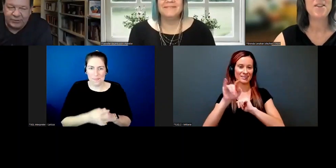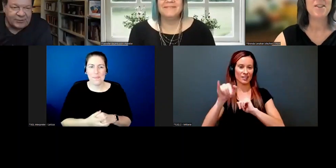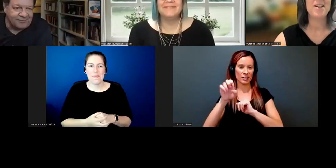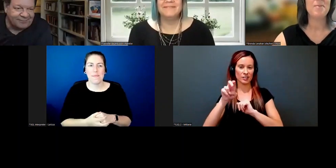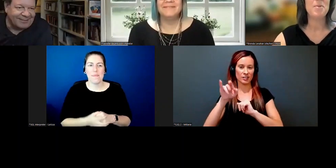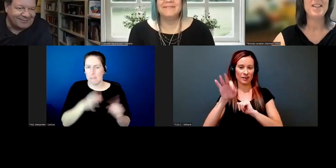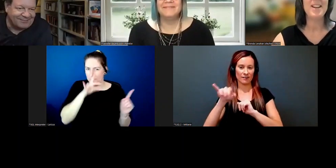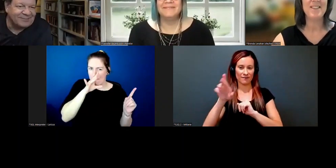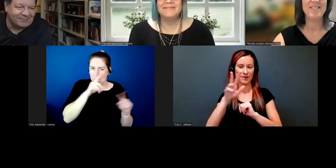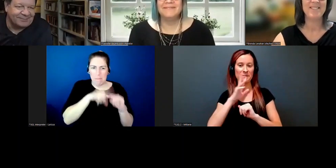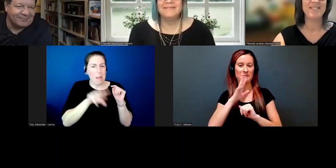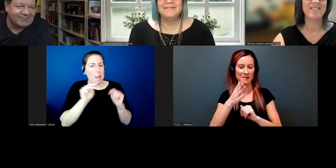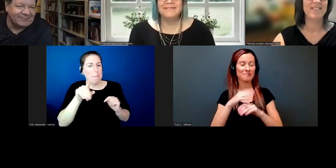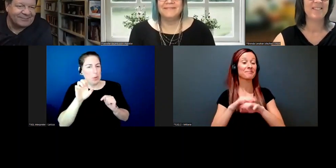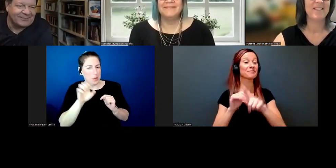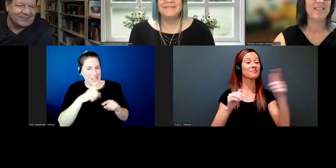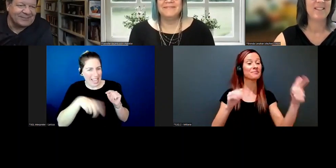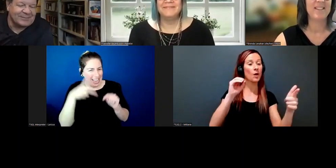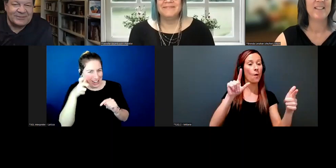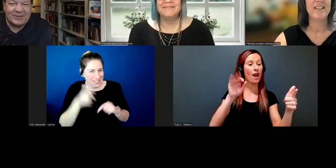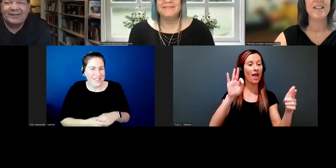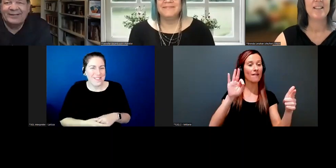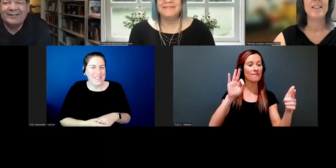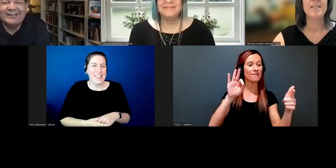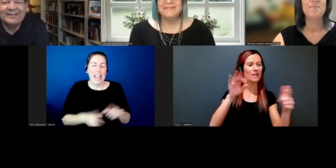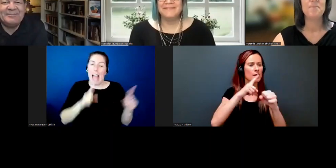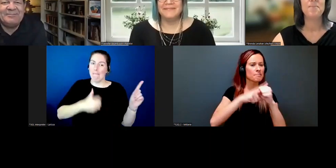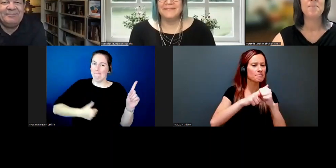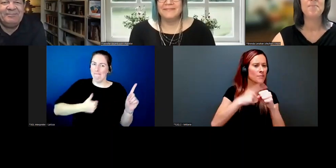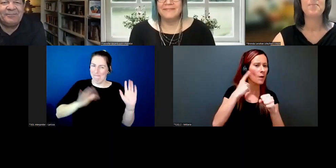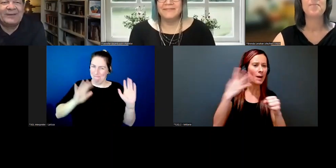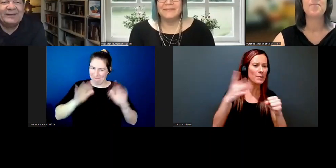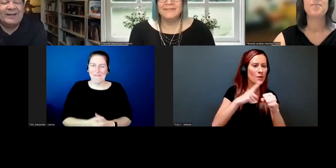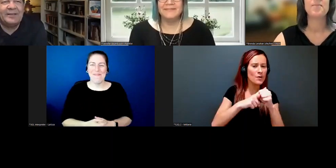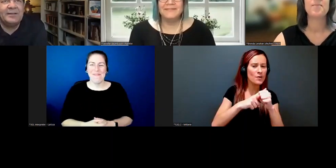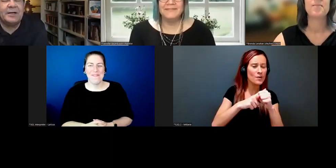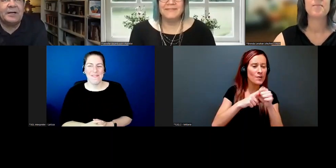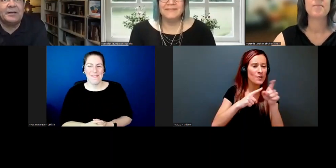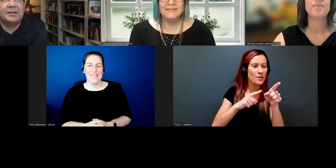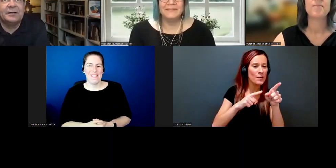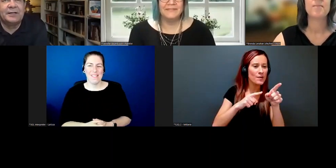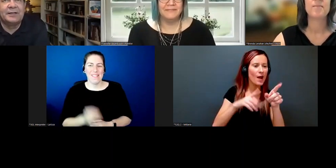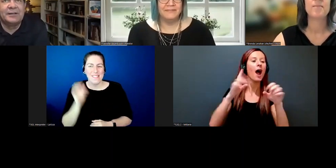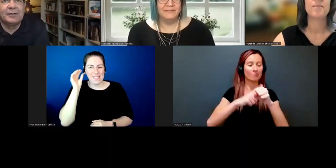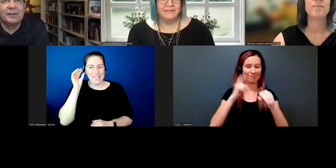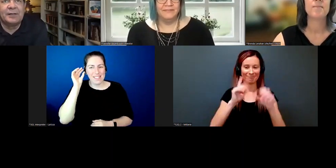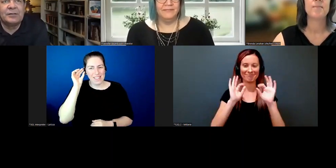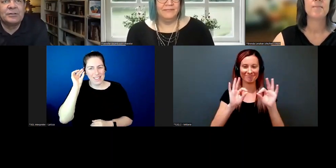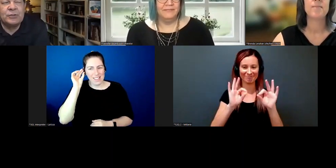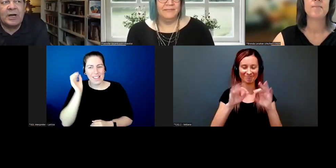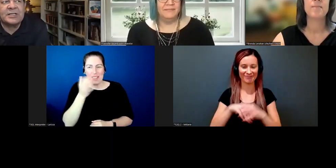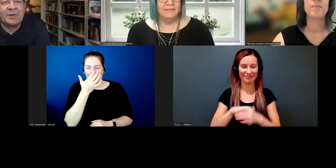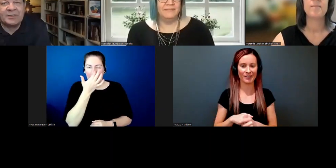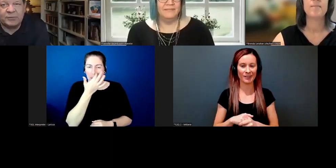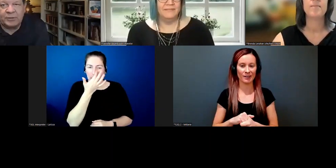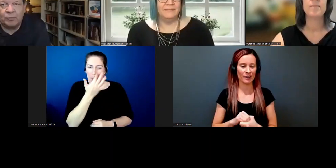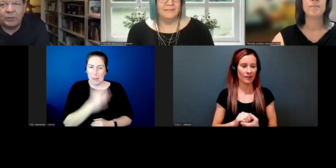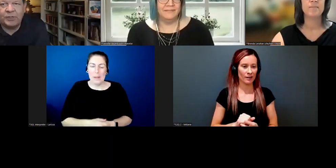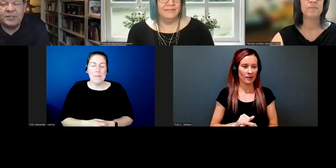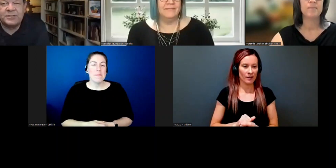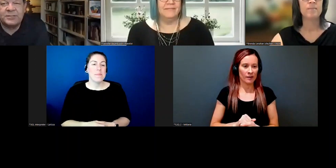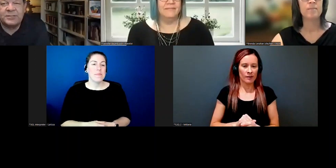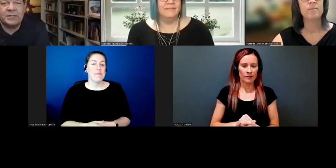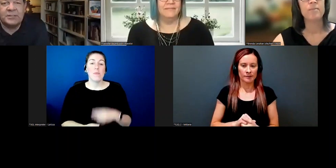Olaf, you're muted there. Sorry. I think there are two aspects to it.